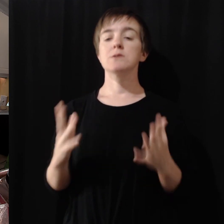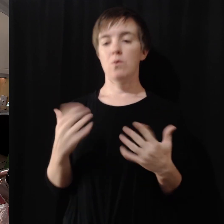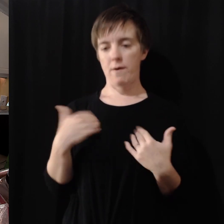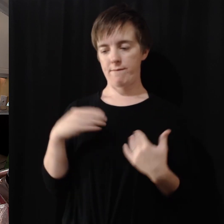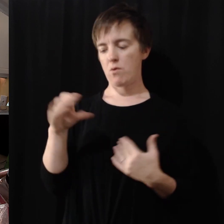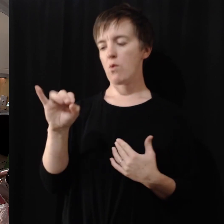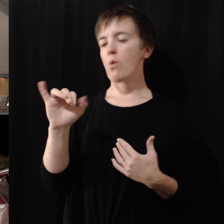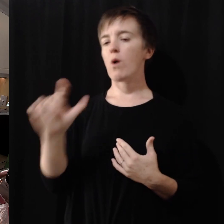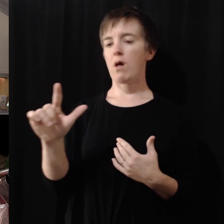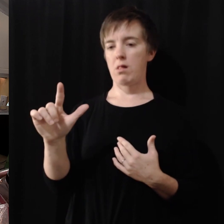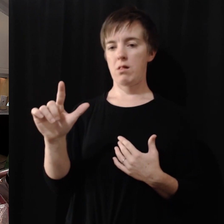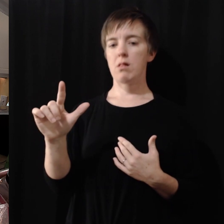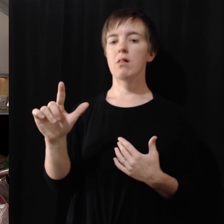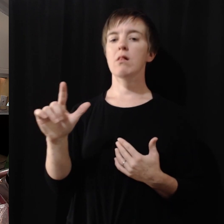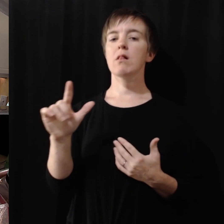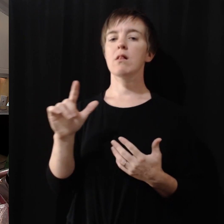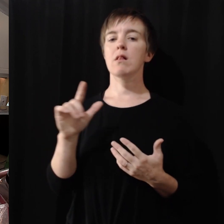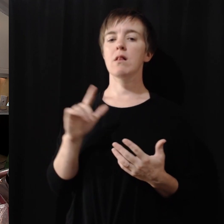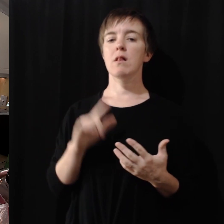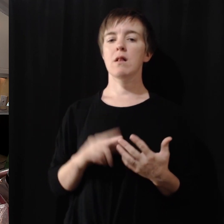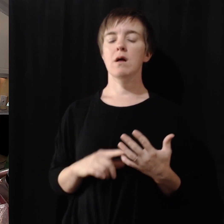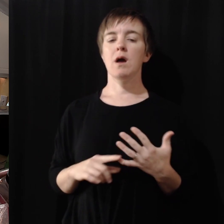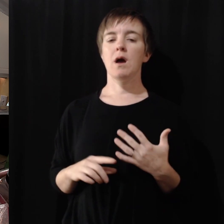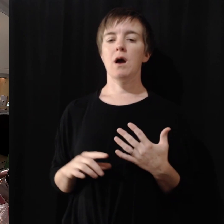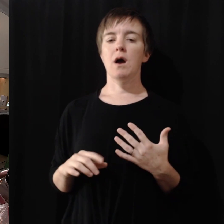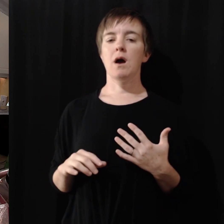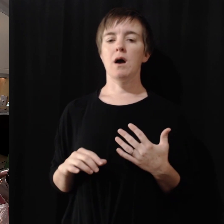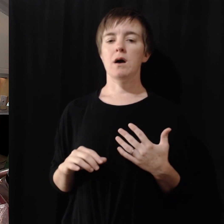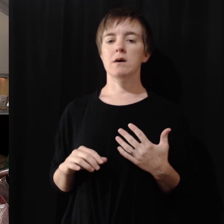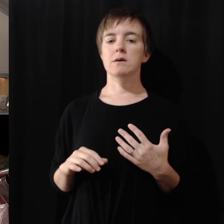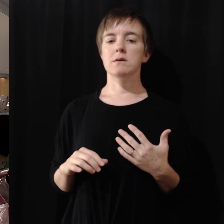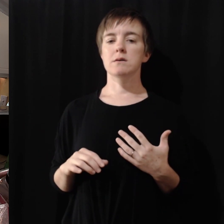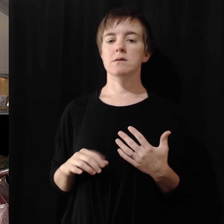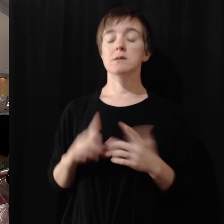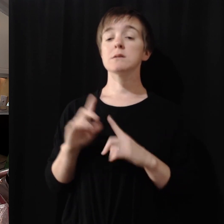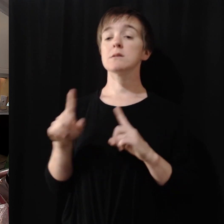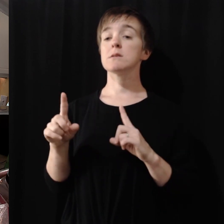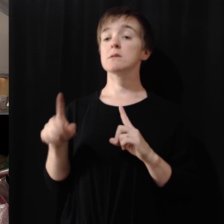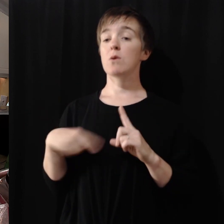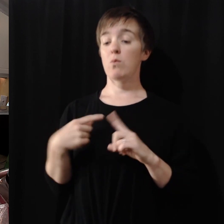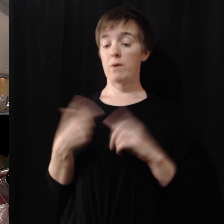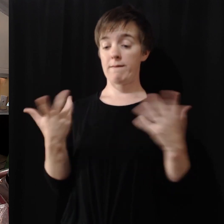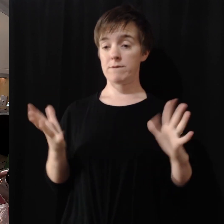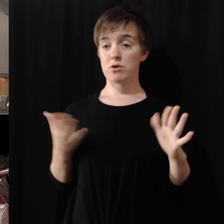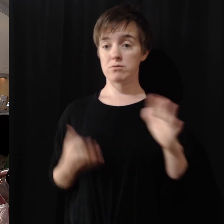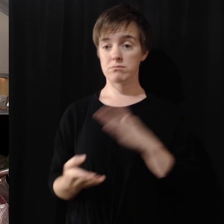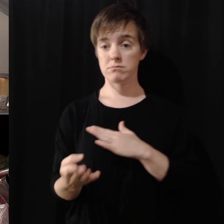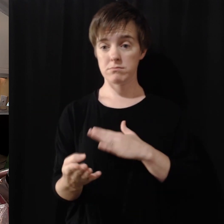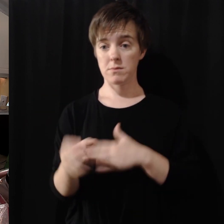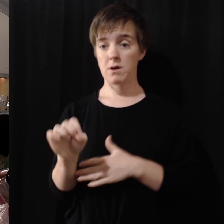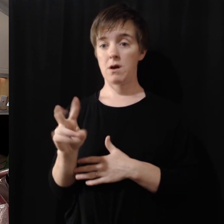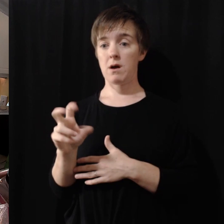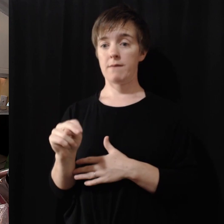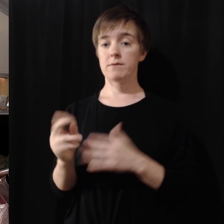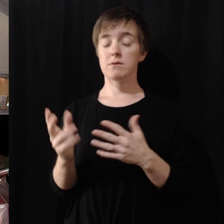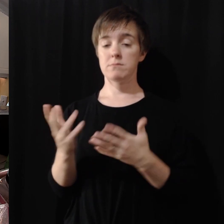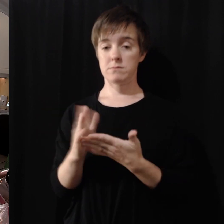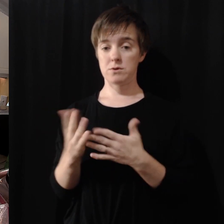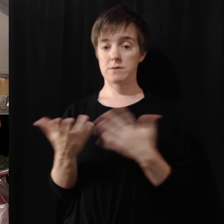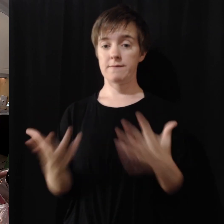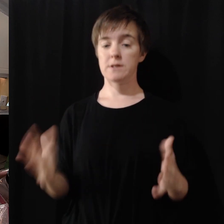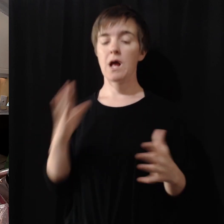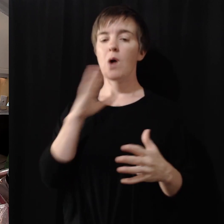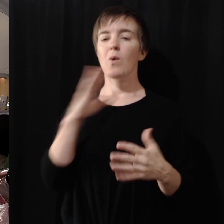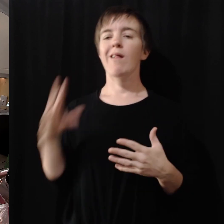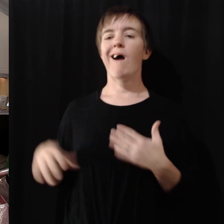So we got the oil, and then once I cook this, I'm going to add the rest